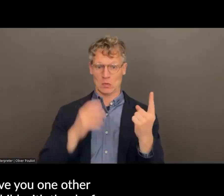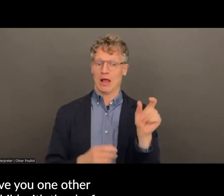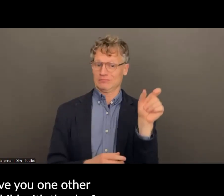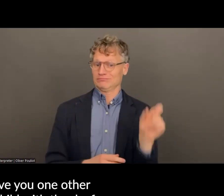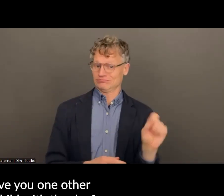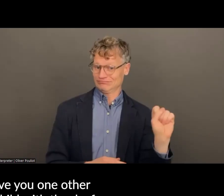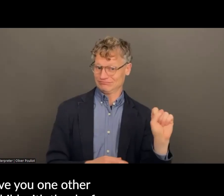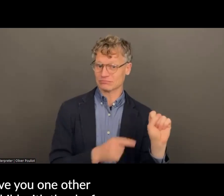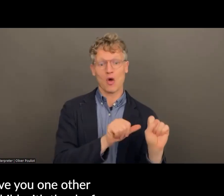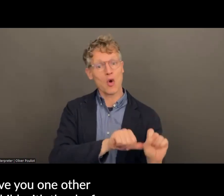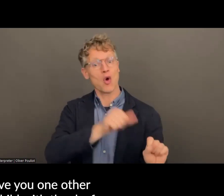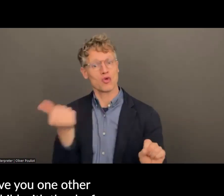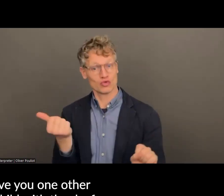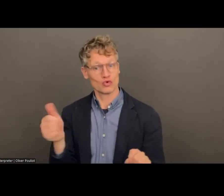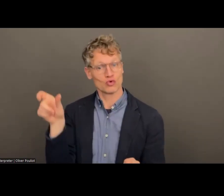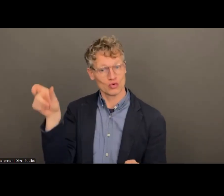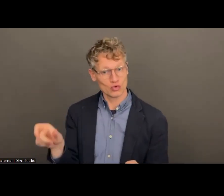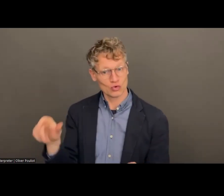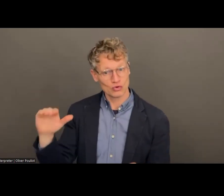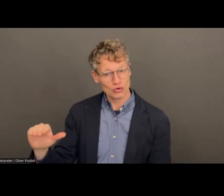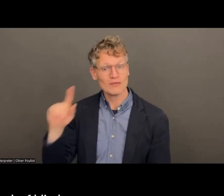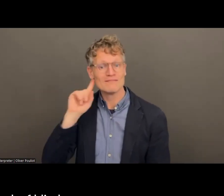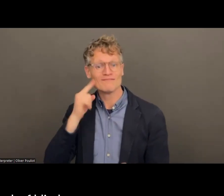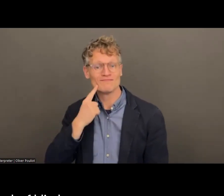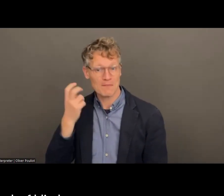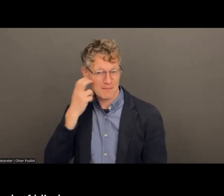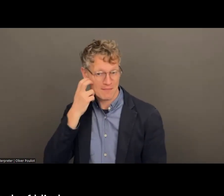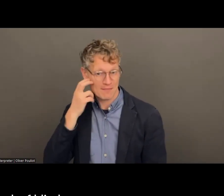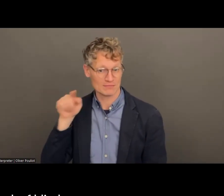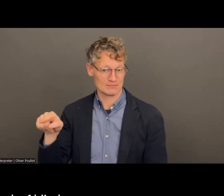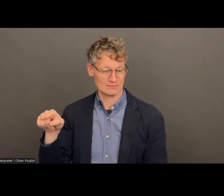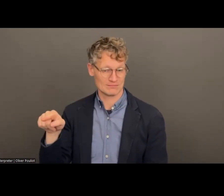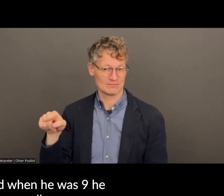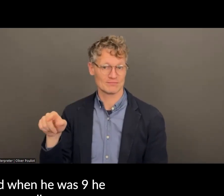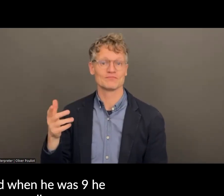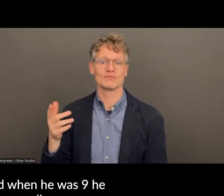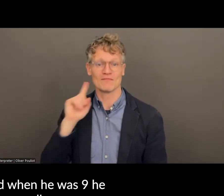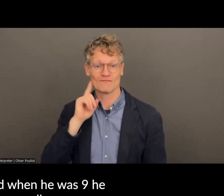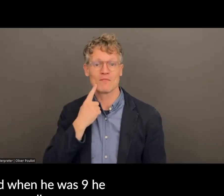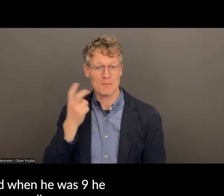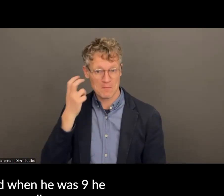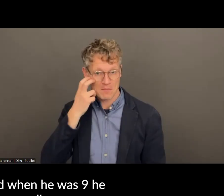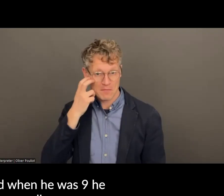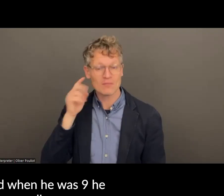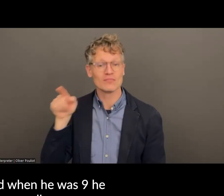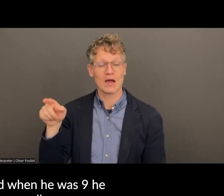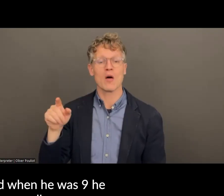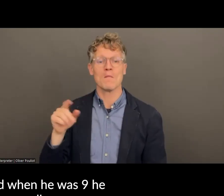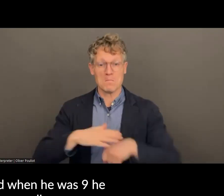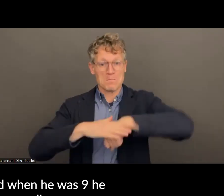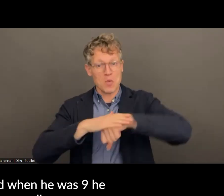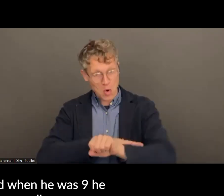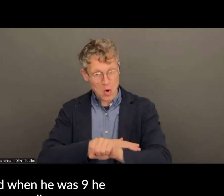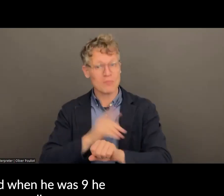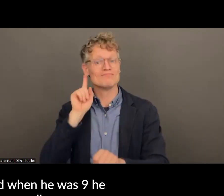about the child with the deaf blindness. So Deepak, he's a deaf blind. He was deaf by born, and when